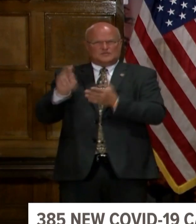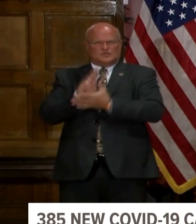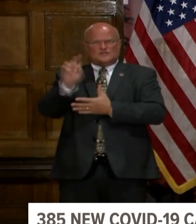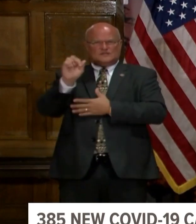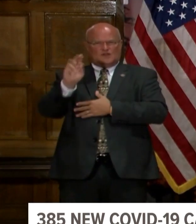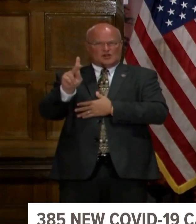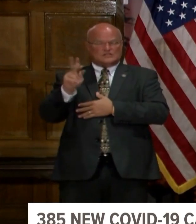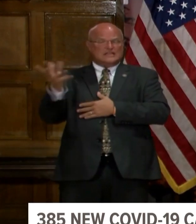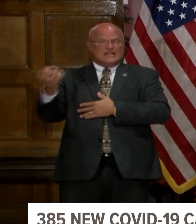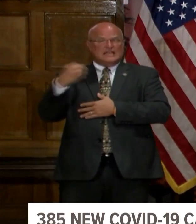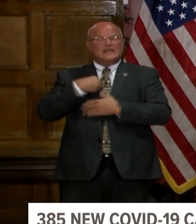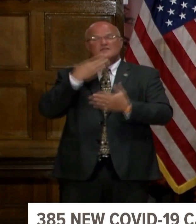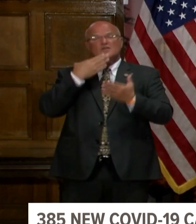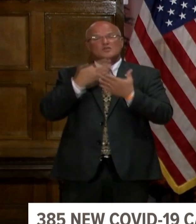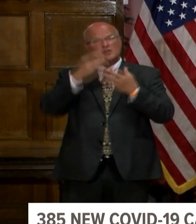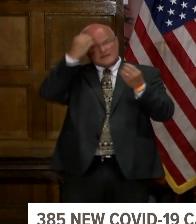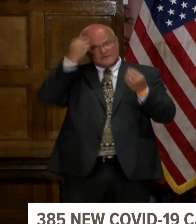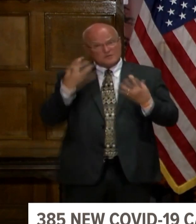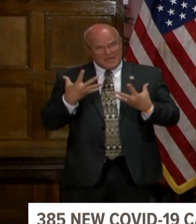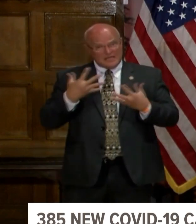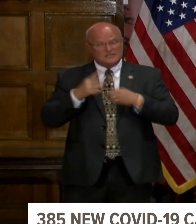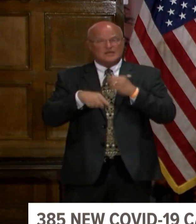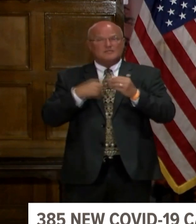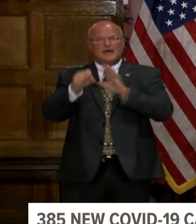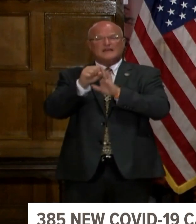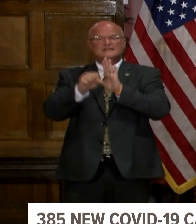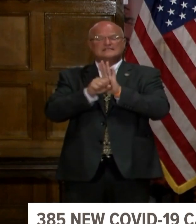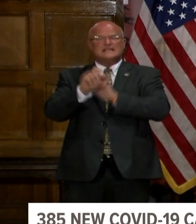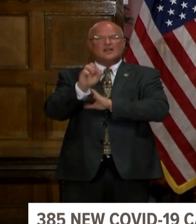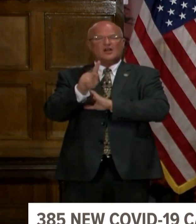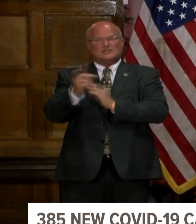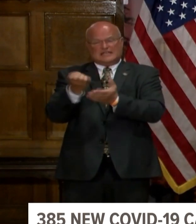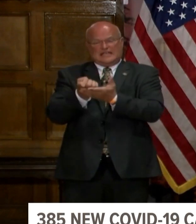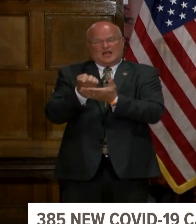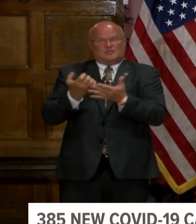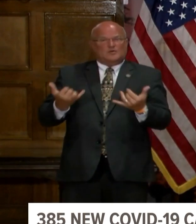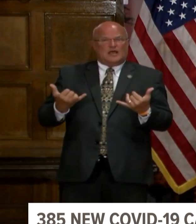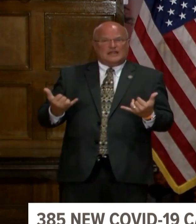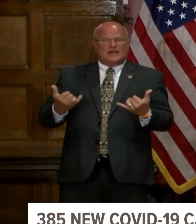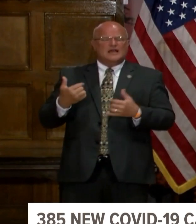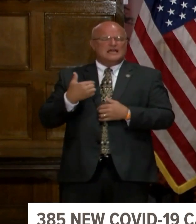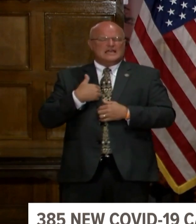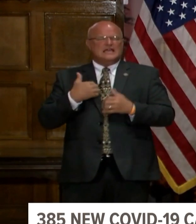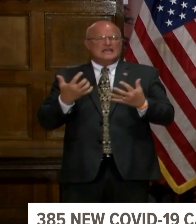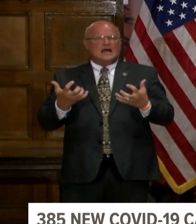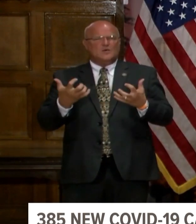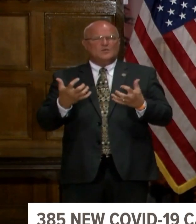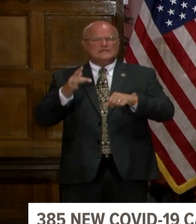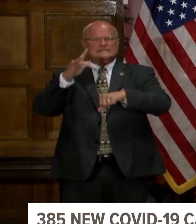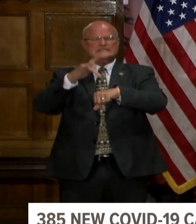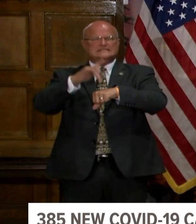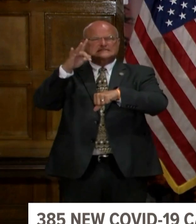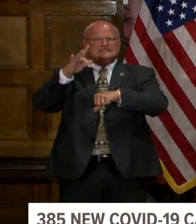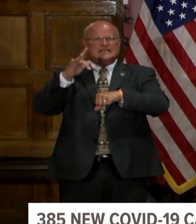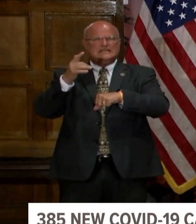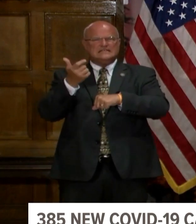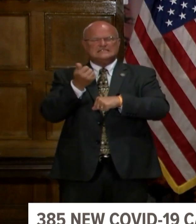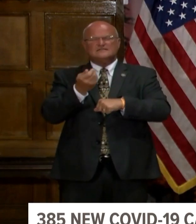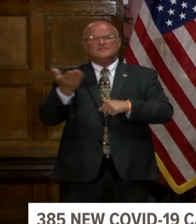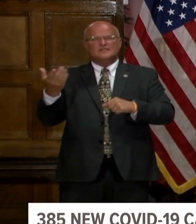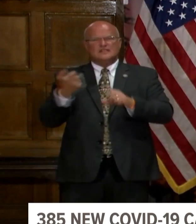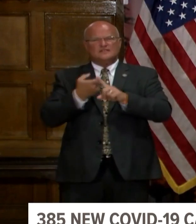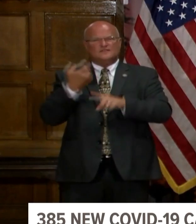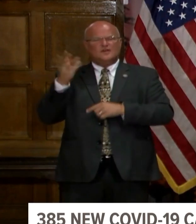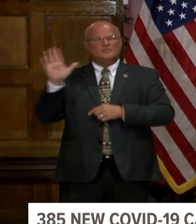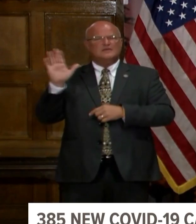really good information on the state of the Arkansas economy. And I just wanted to kind of pull out a couple of extracts